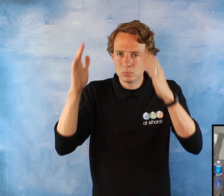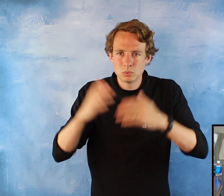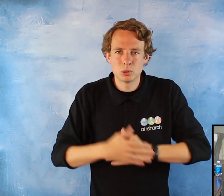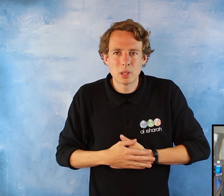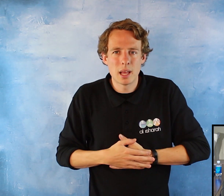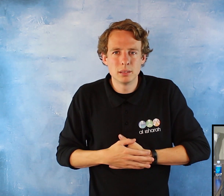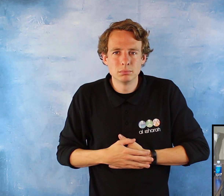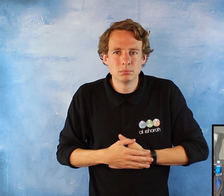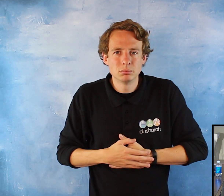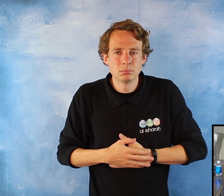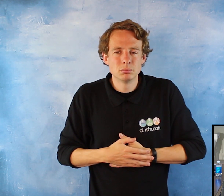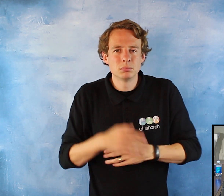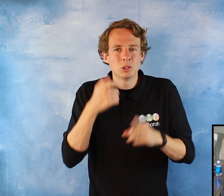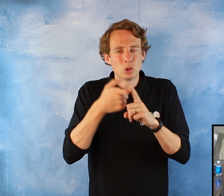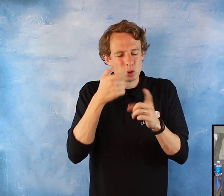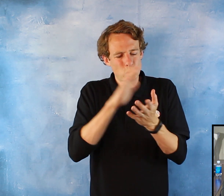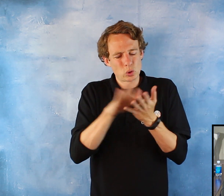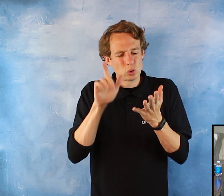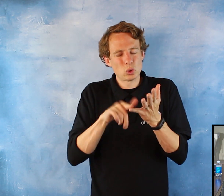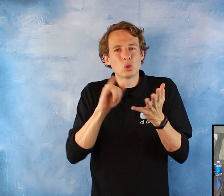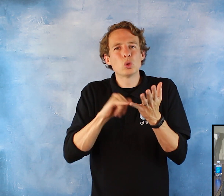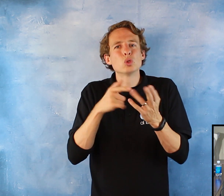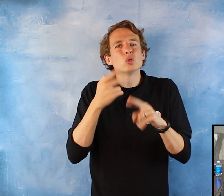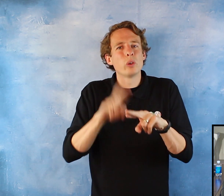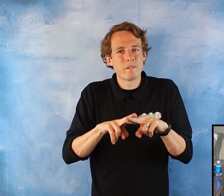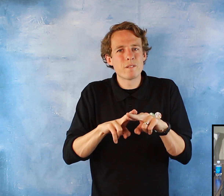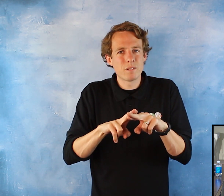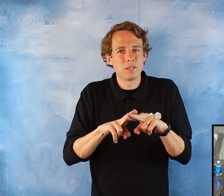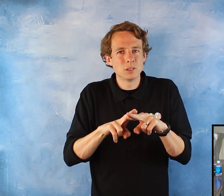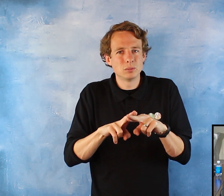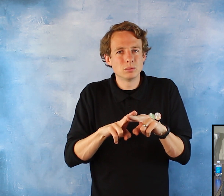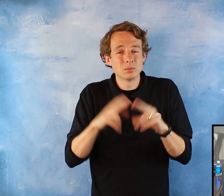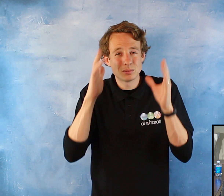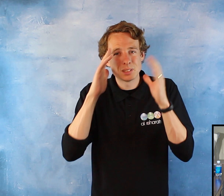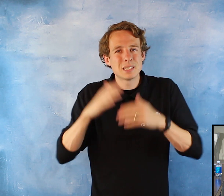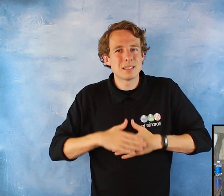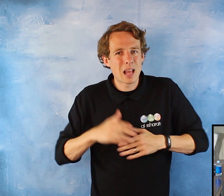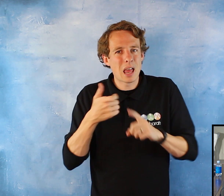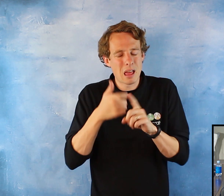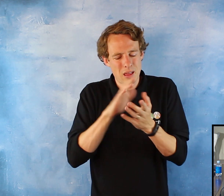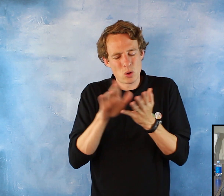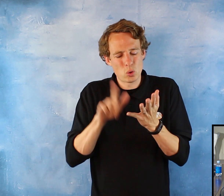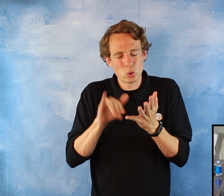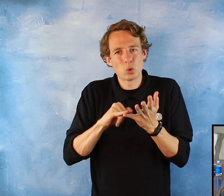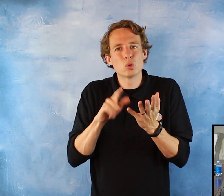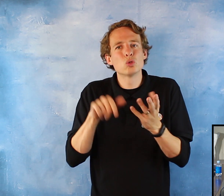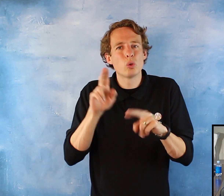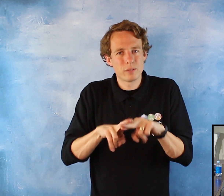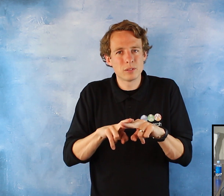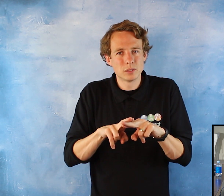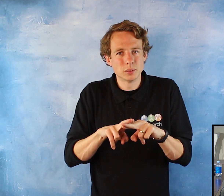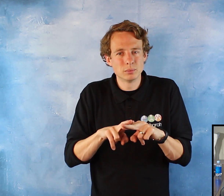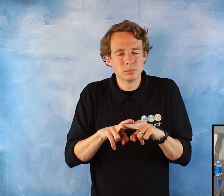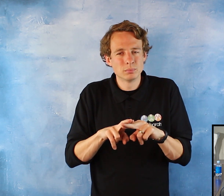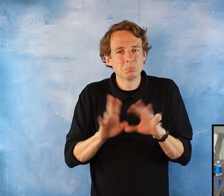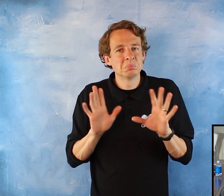Salatul Khusuf, as a lunar eclipse salah. Although Rasulullah sallallahu alaihi wasallam, he only did salah of the sun